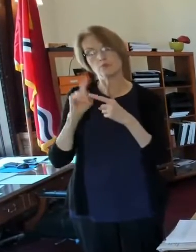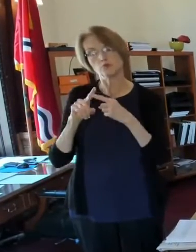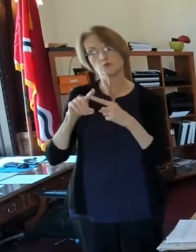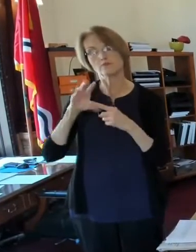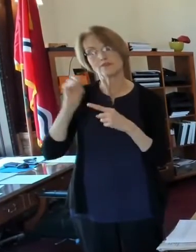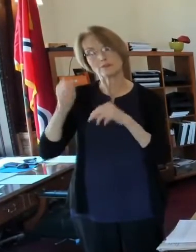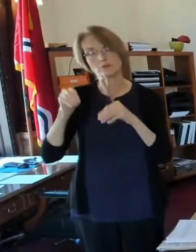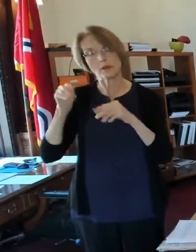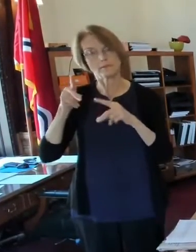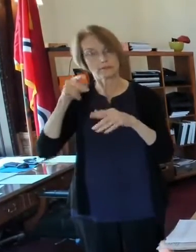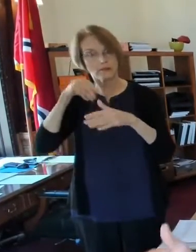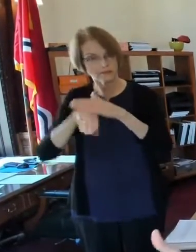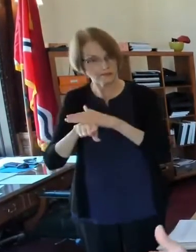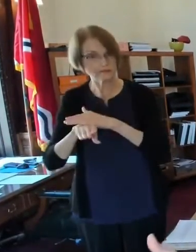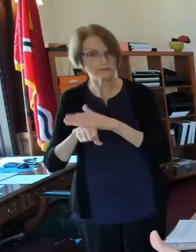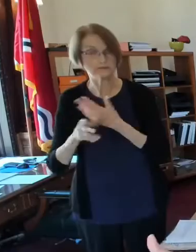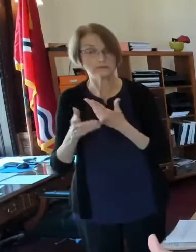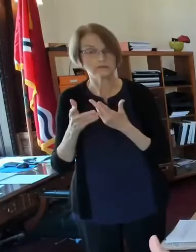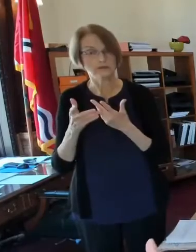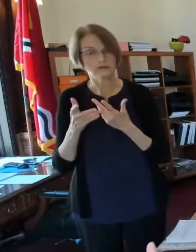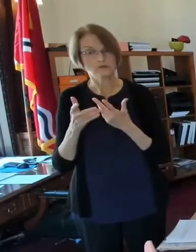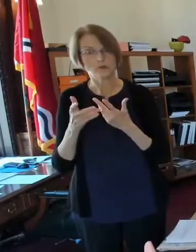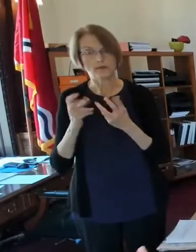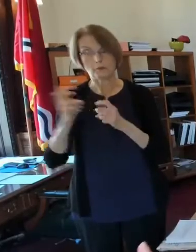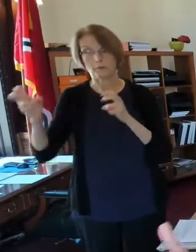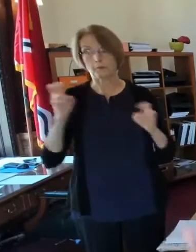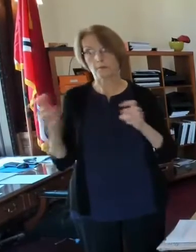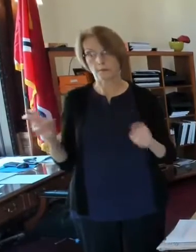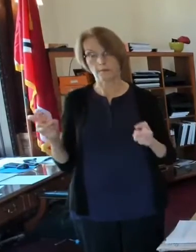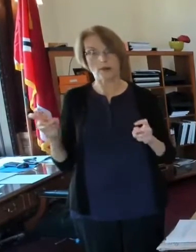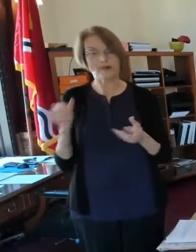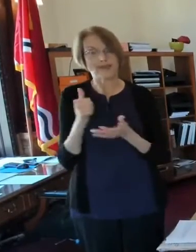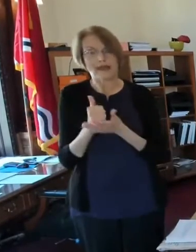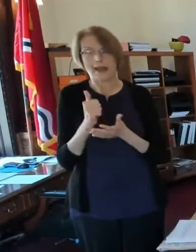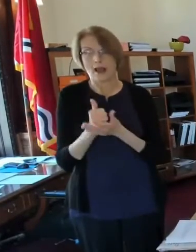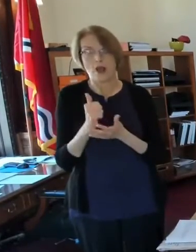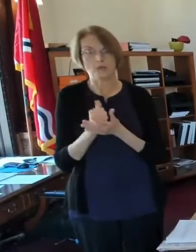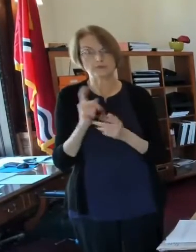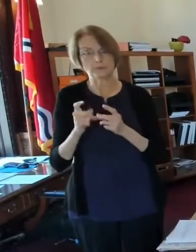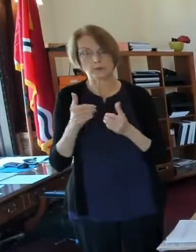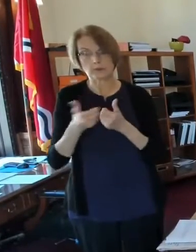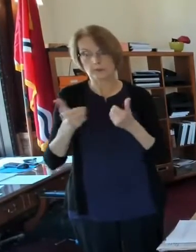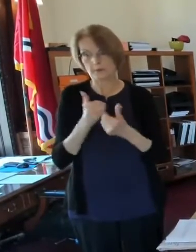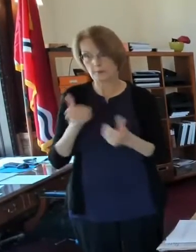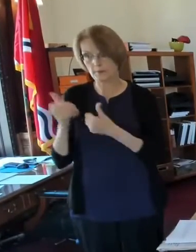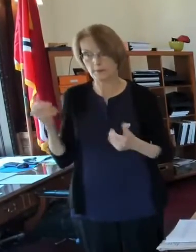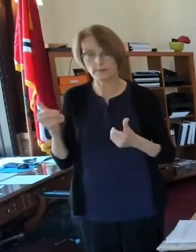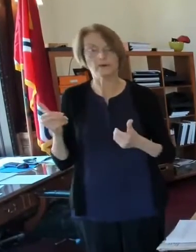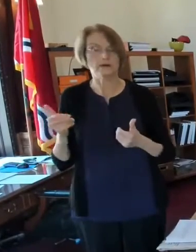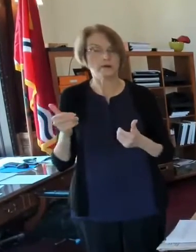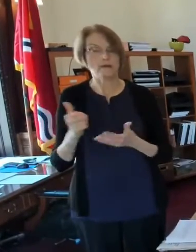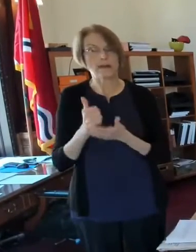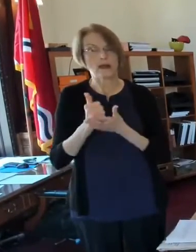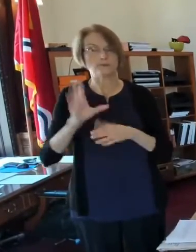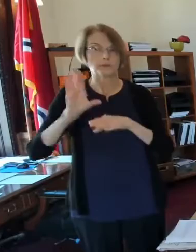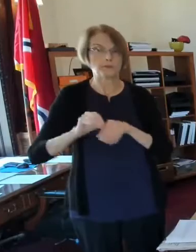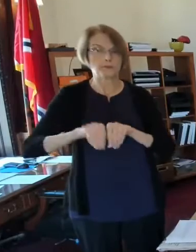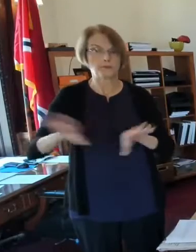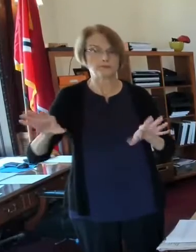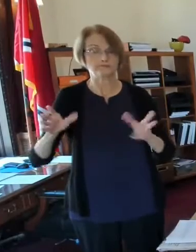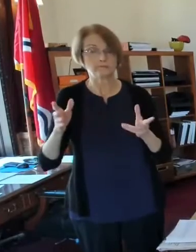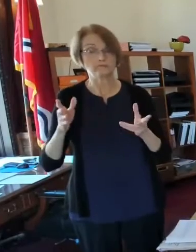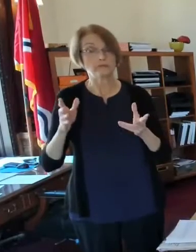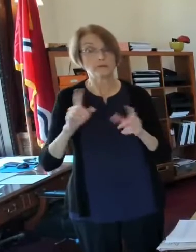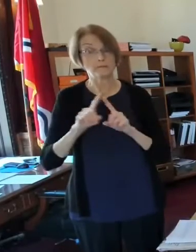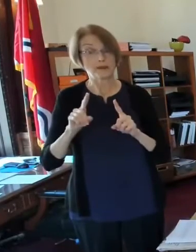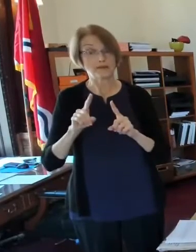venues. When you do that, that helps to spread people out and cause less transmission. But you all have done it, you've made